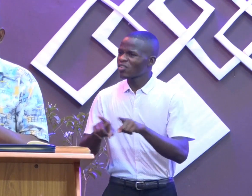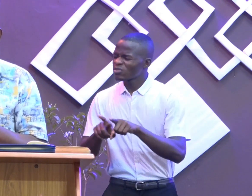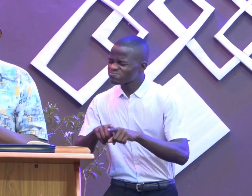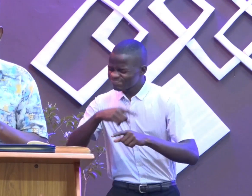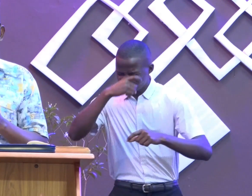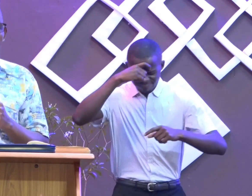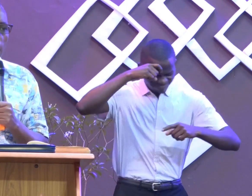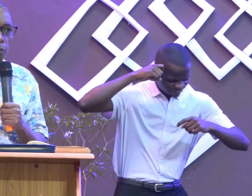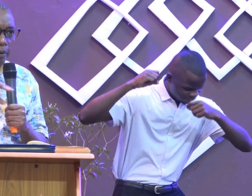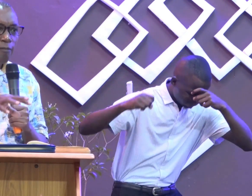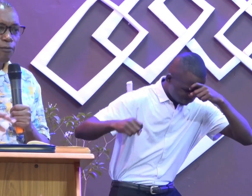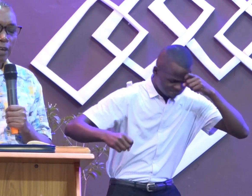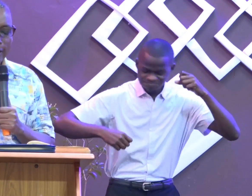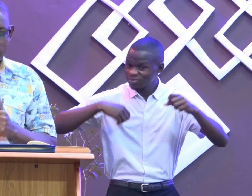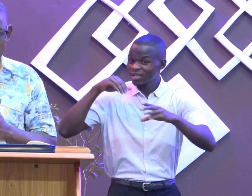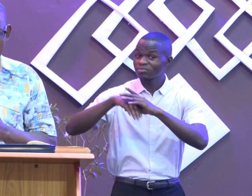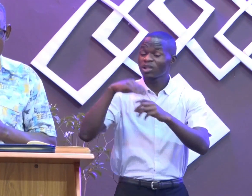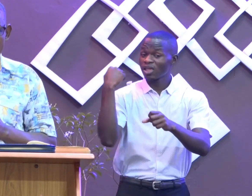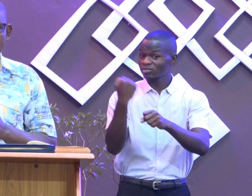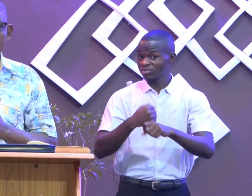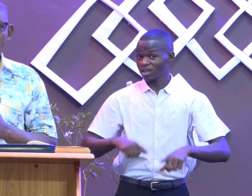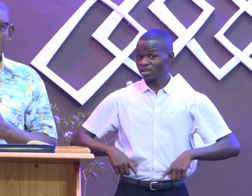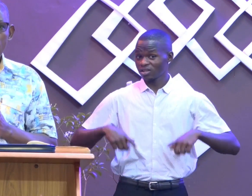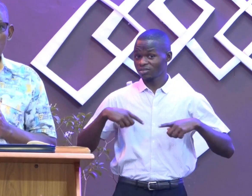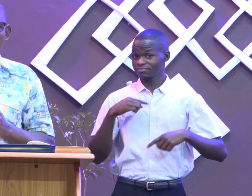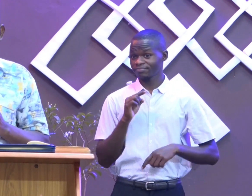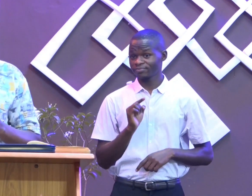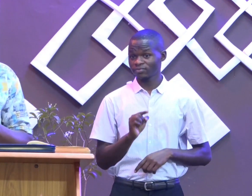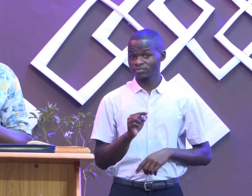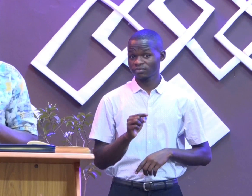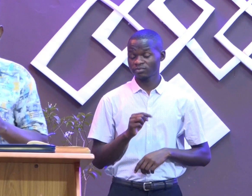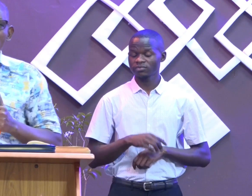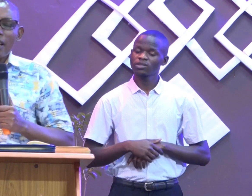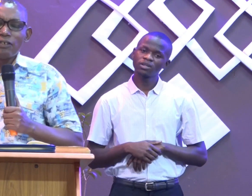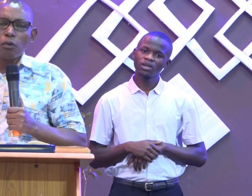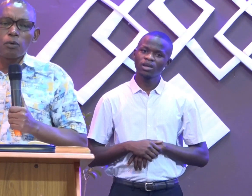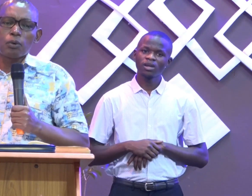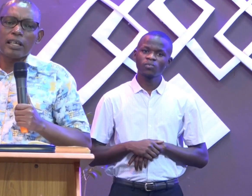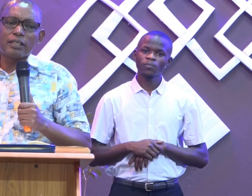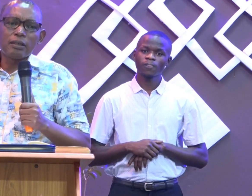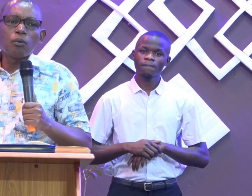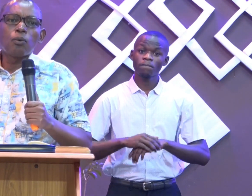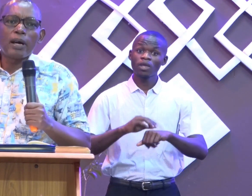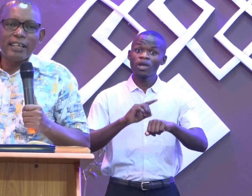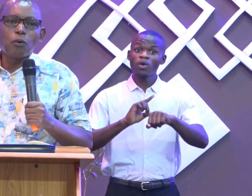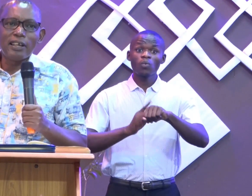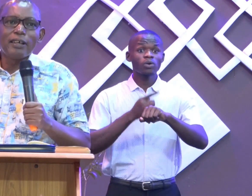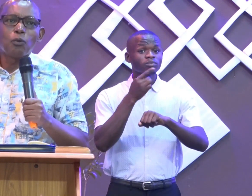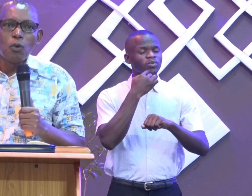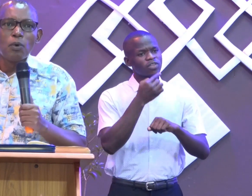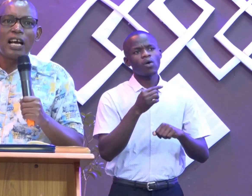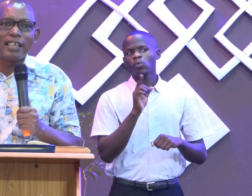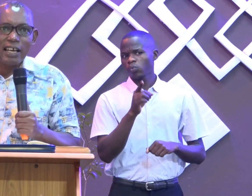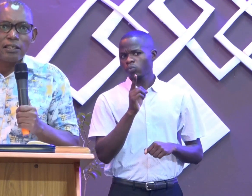na mulamu buno mu byenfuna. From struggling in this physical life financially. Wogambira nti omuntu kati